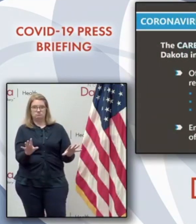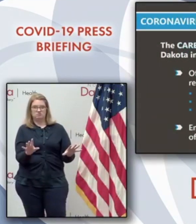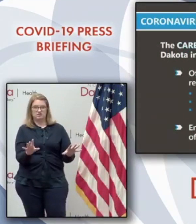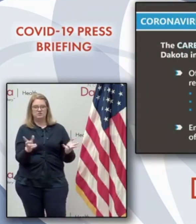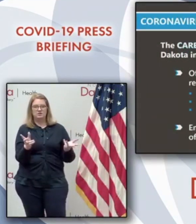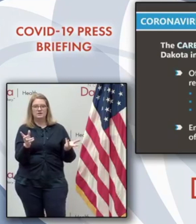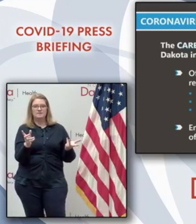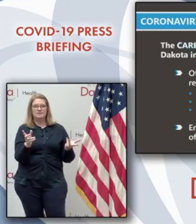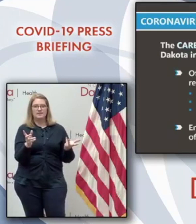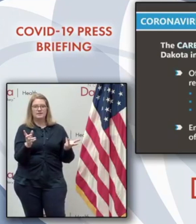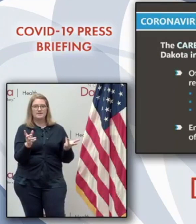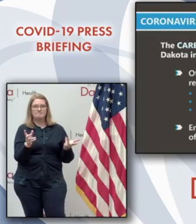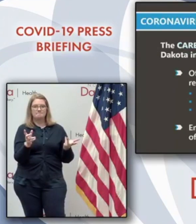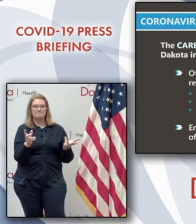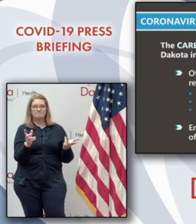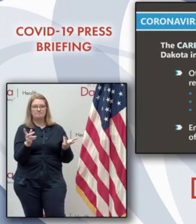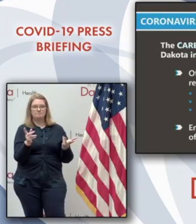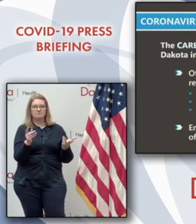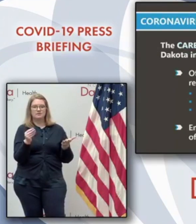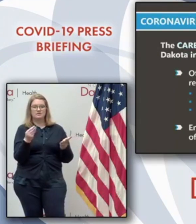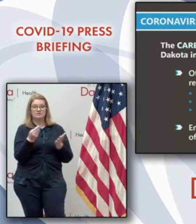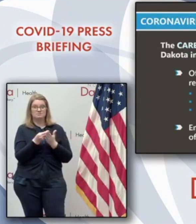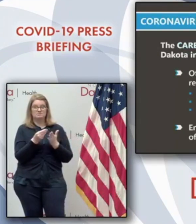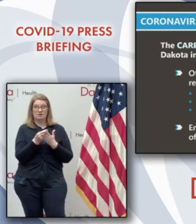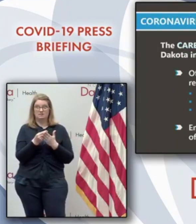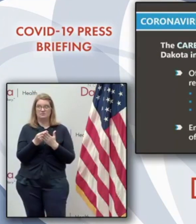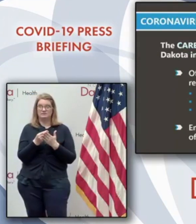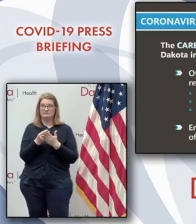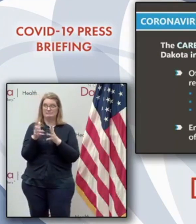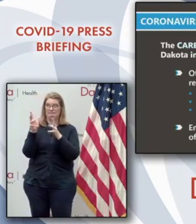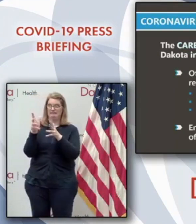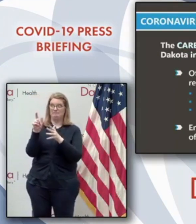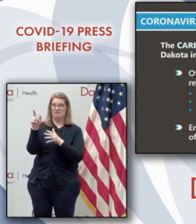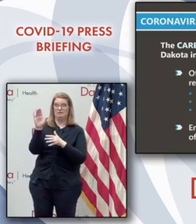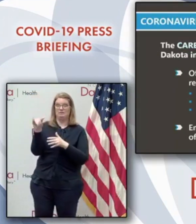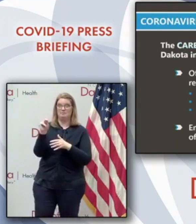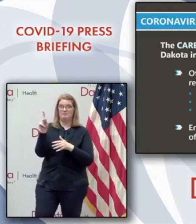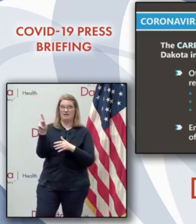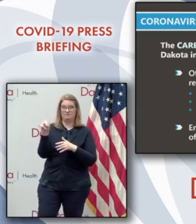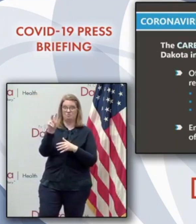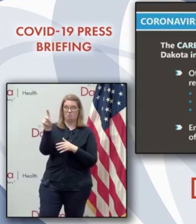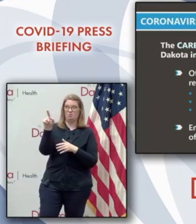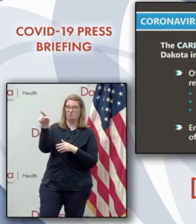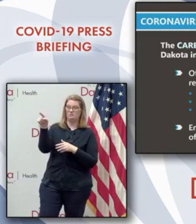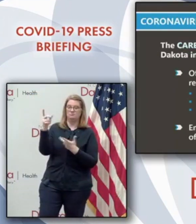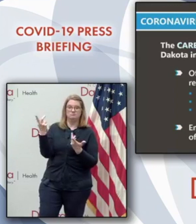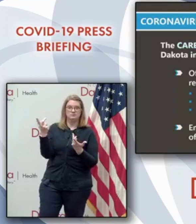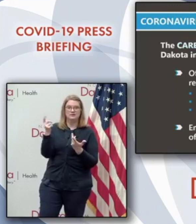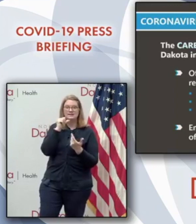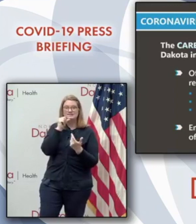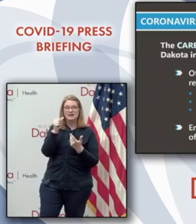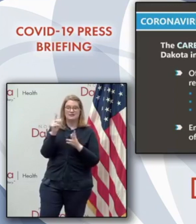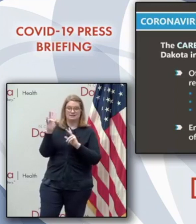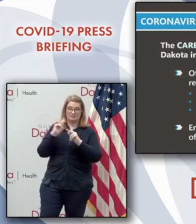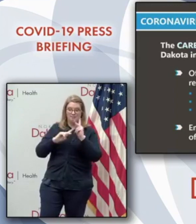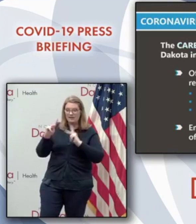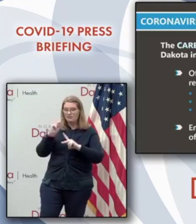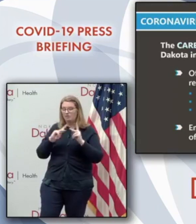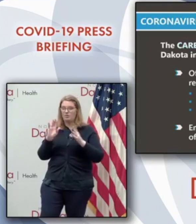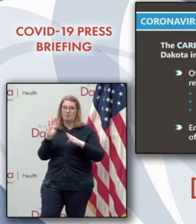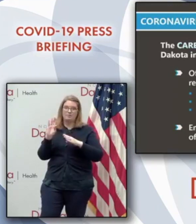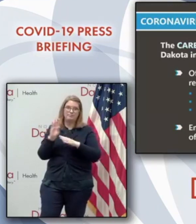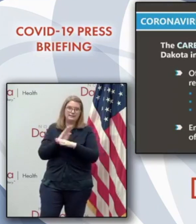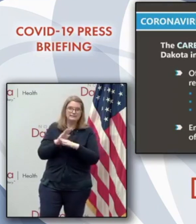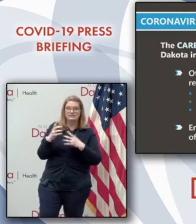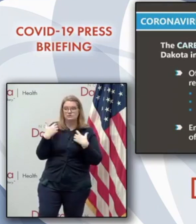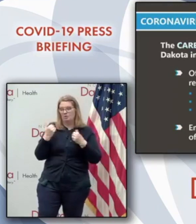because having money literally in the bank or in the Bank of North Dakota that wasn't in the hands of citizens or businesses or healthcare